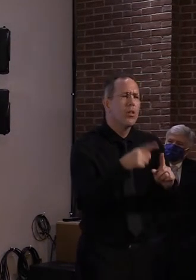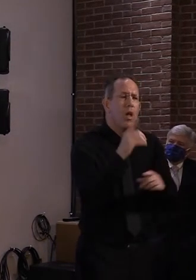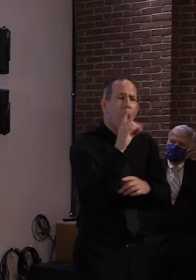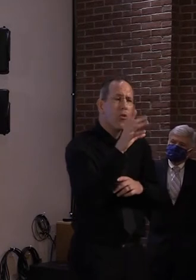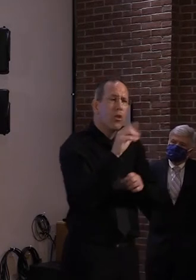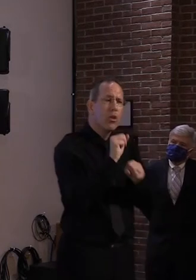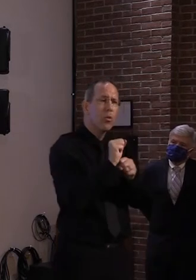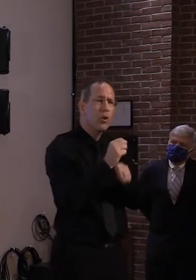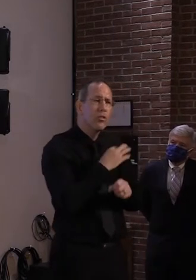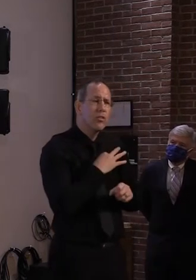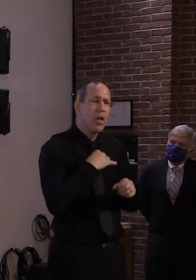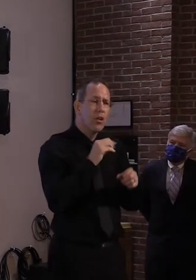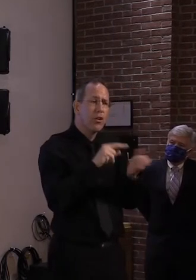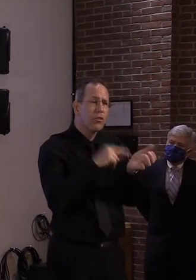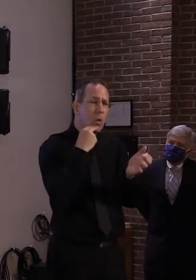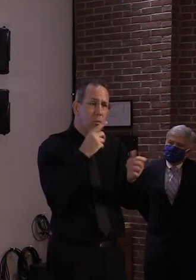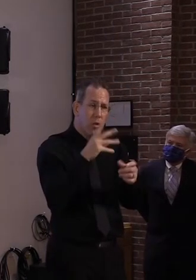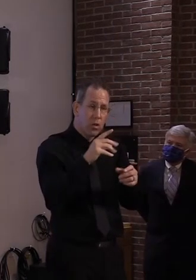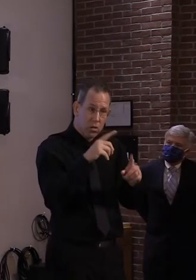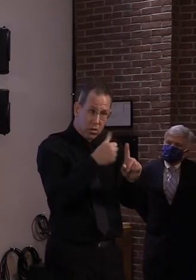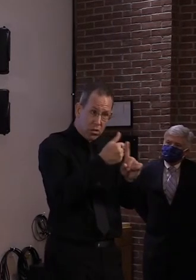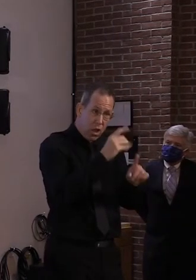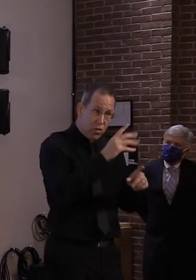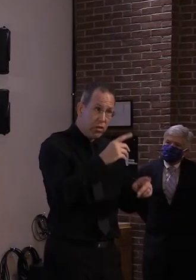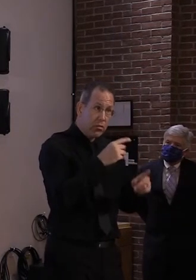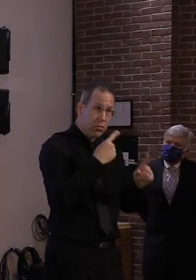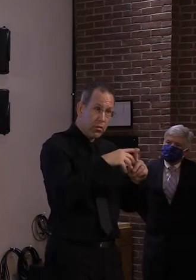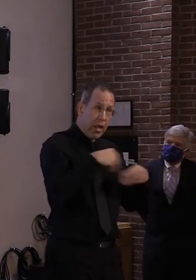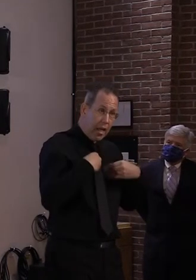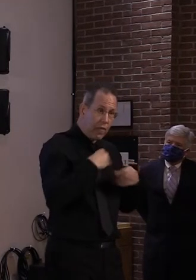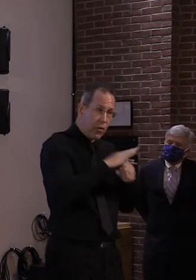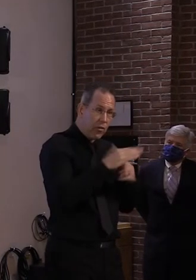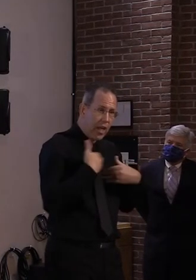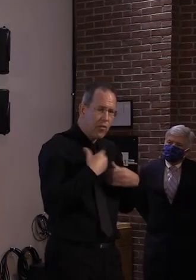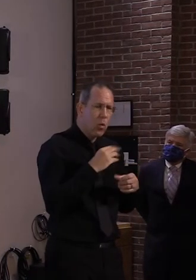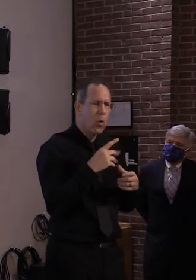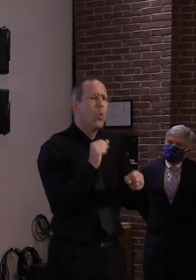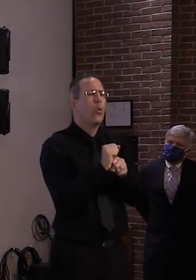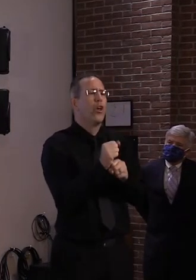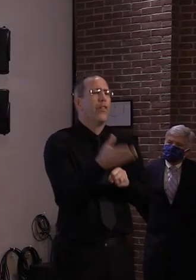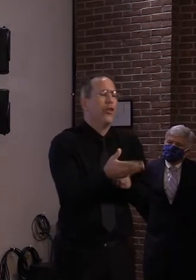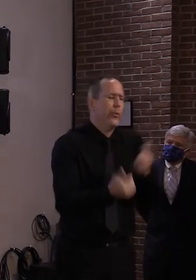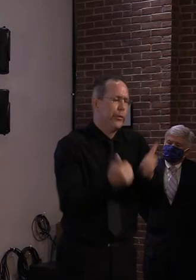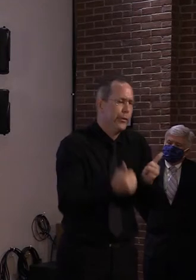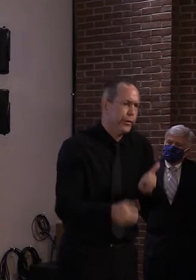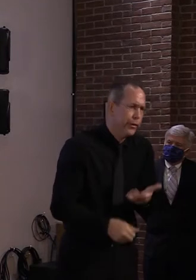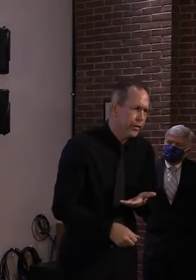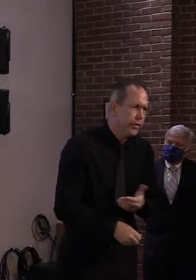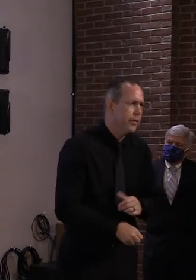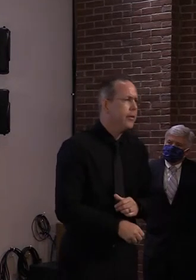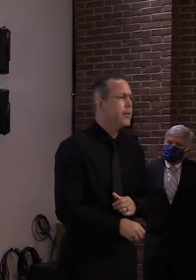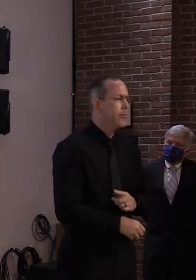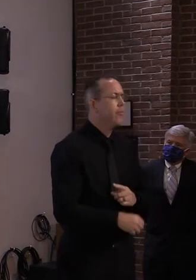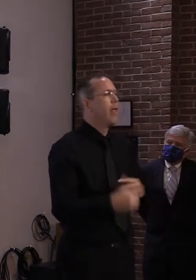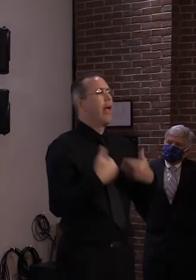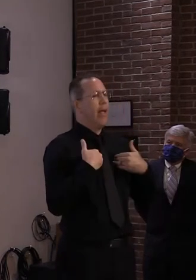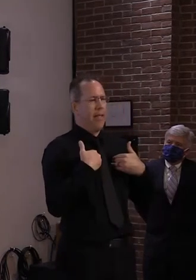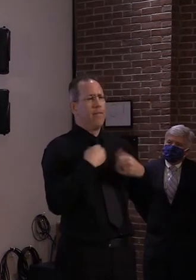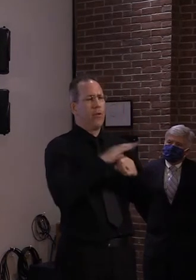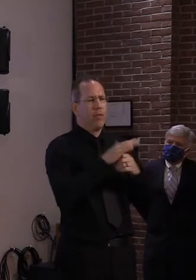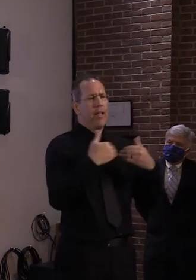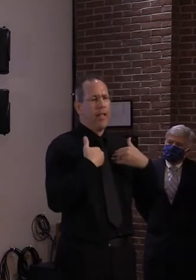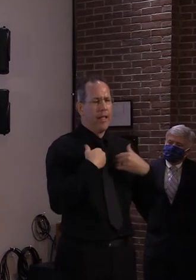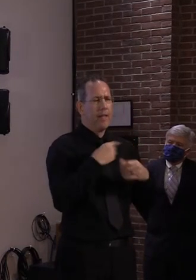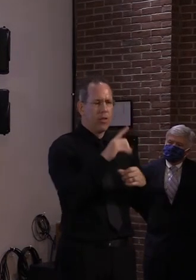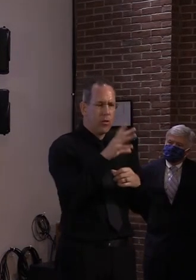Oh, okay. Yeah. And that's why we had tremendous concerns about making sure that those facilities had a stream